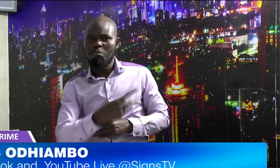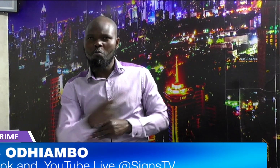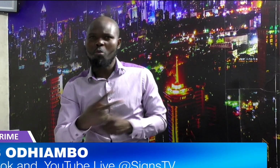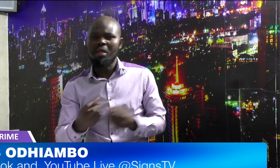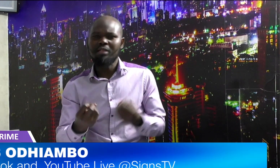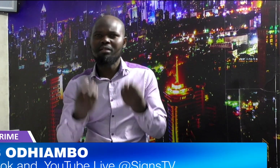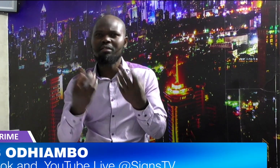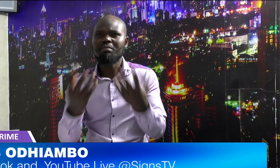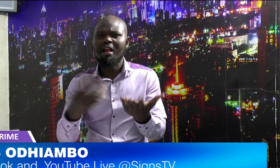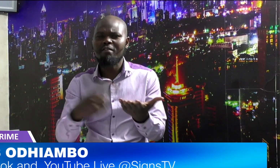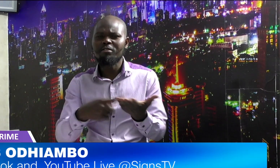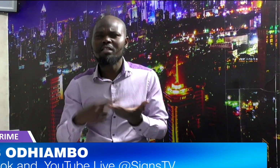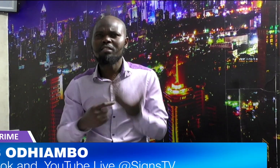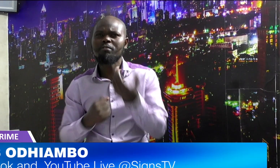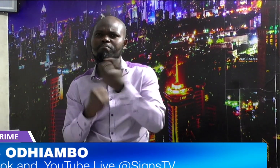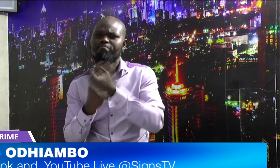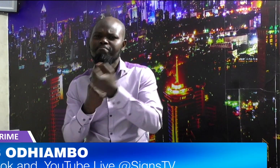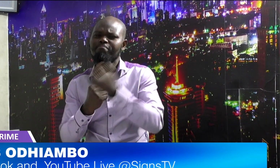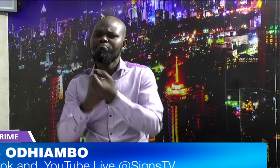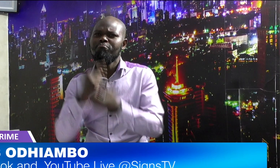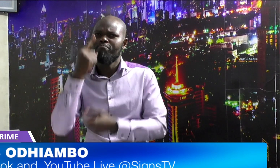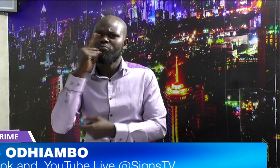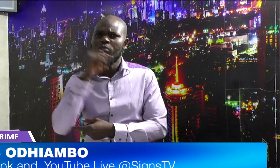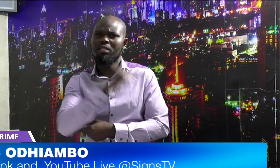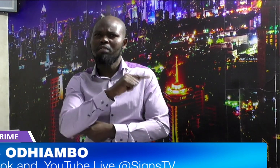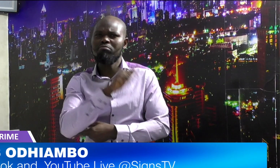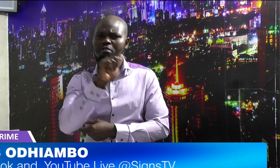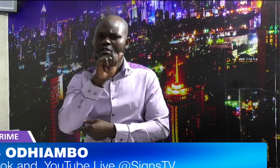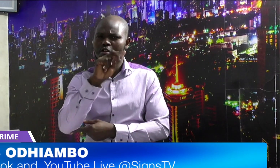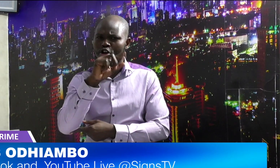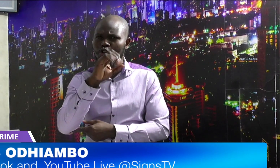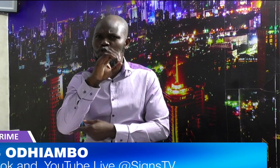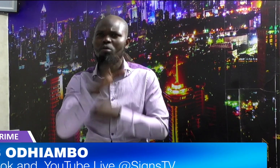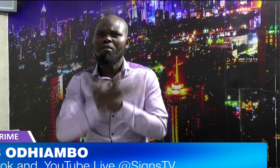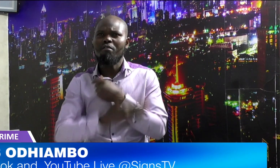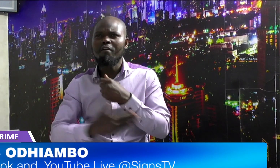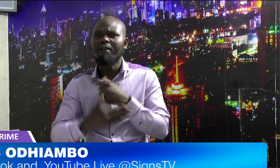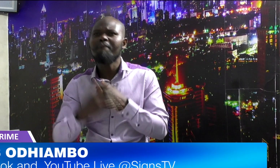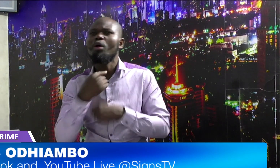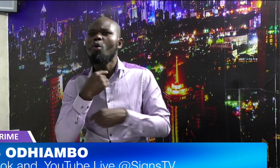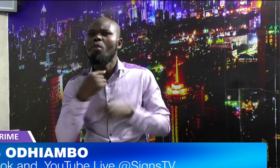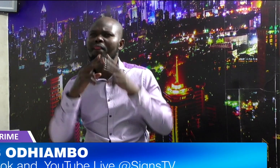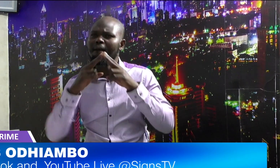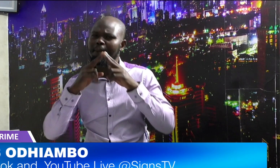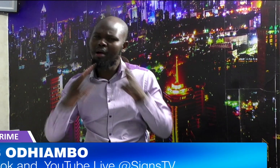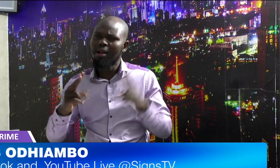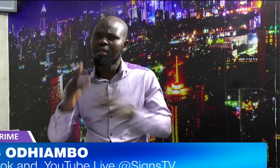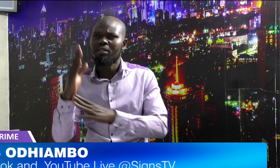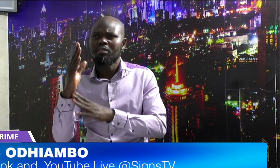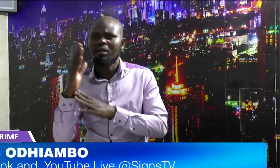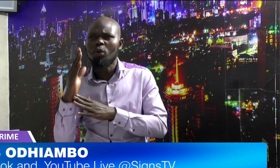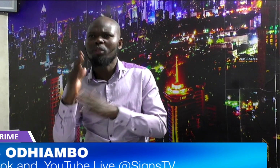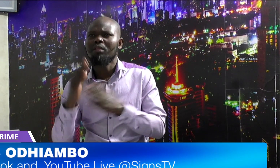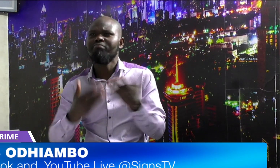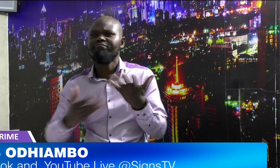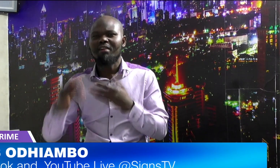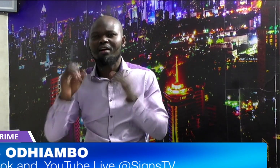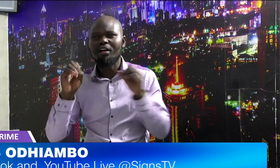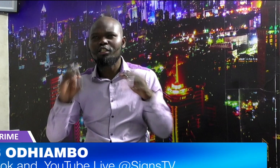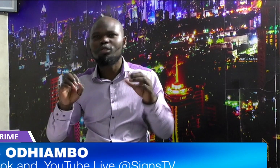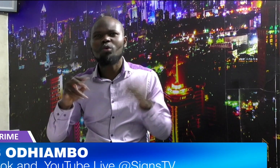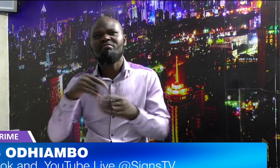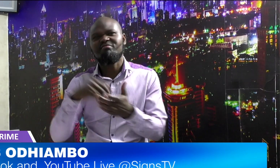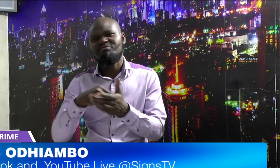where the two leaders also expressed mutual support for Angola's Africa Union Peace and Security